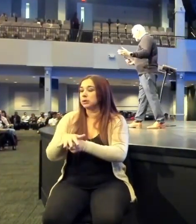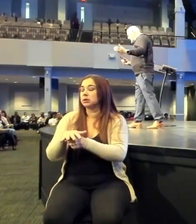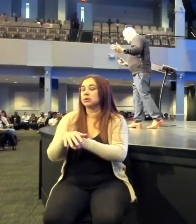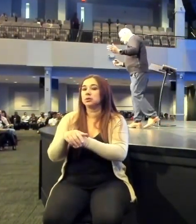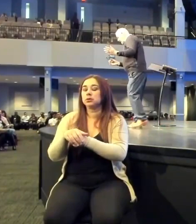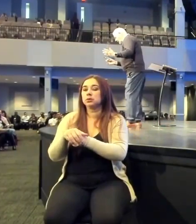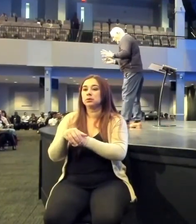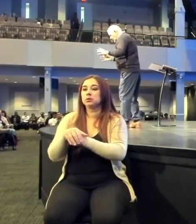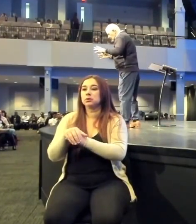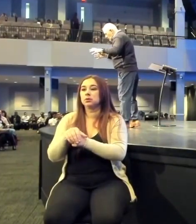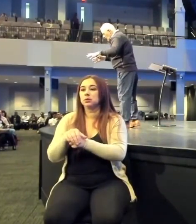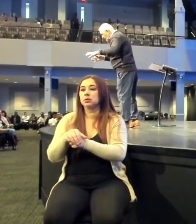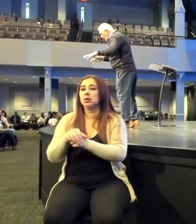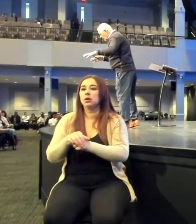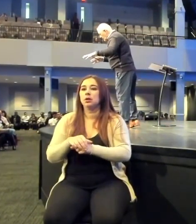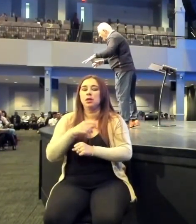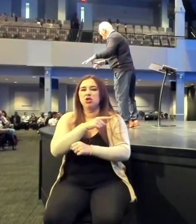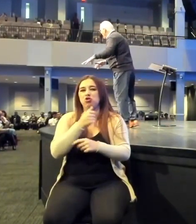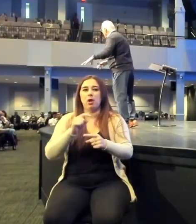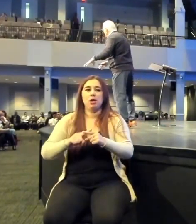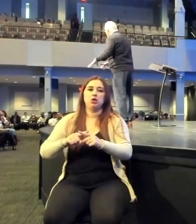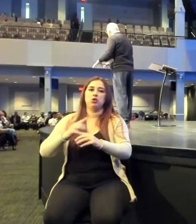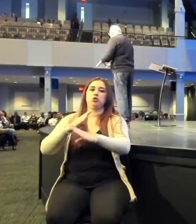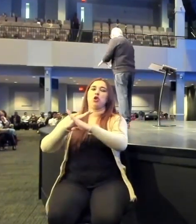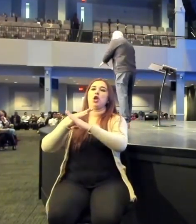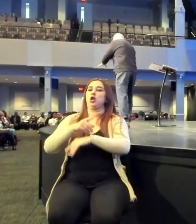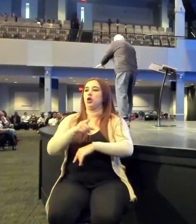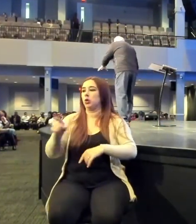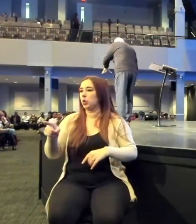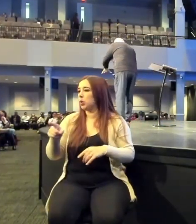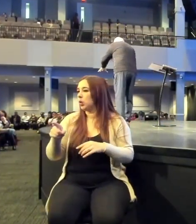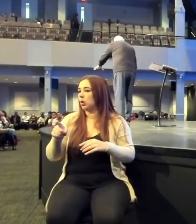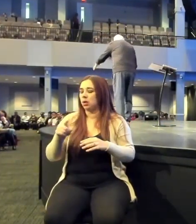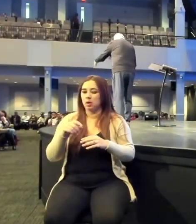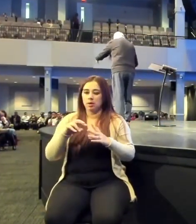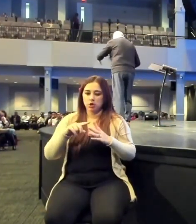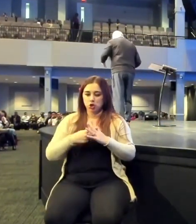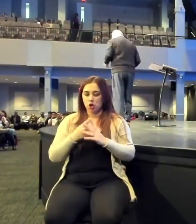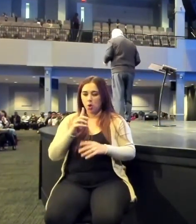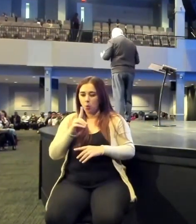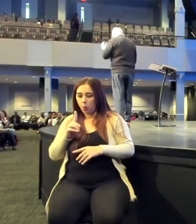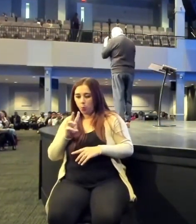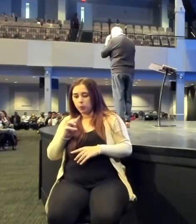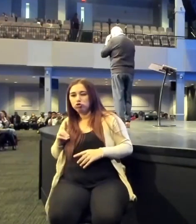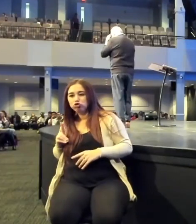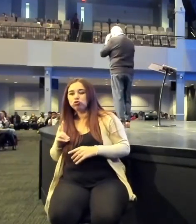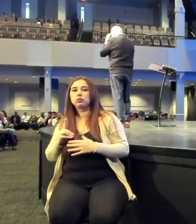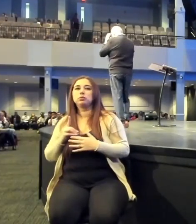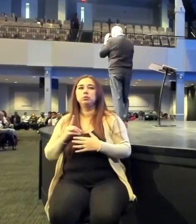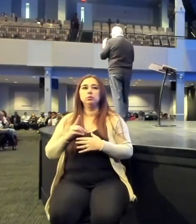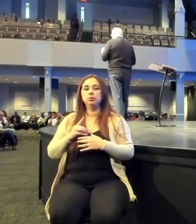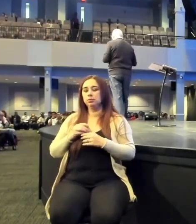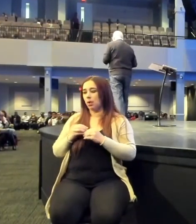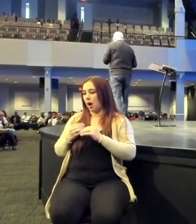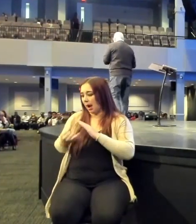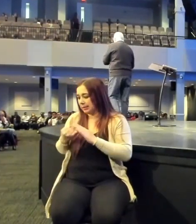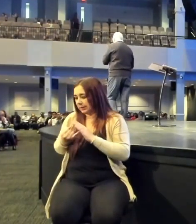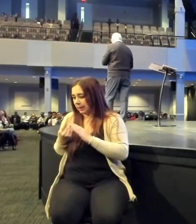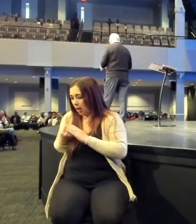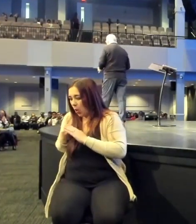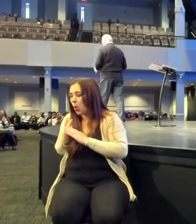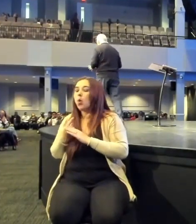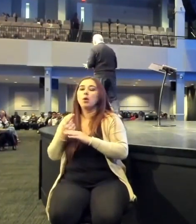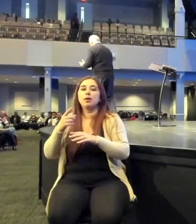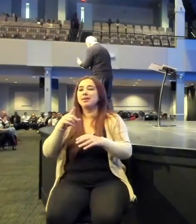distress, it wants to shut you down, move you into withdrawal mode, isolation mode. It's extremely important that you